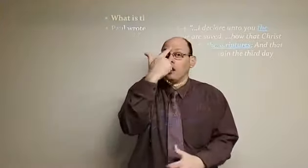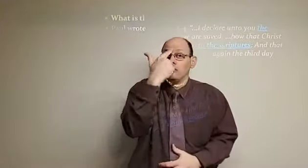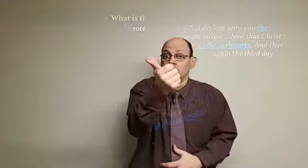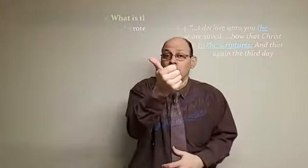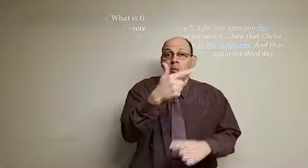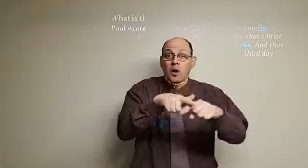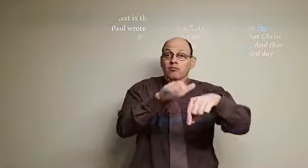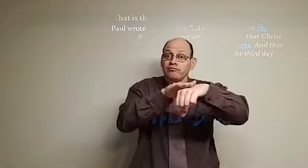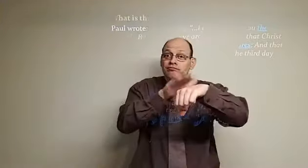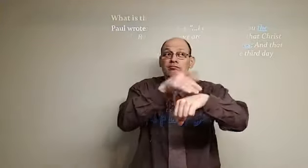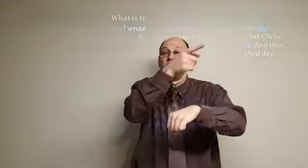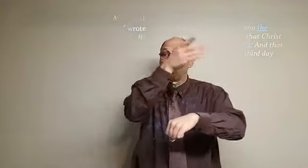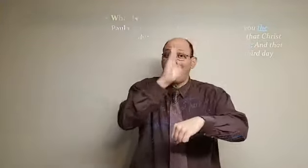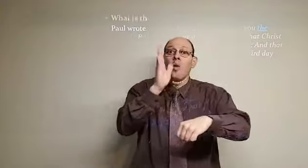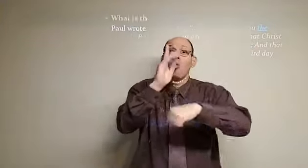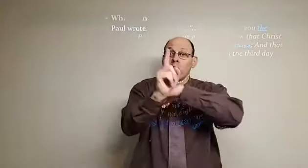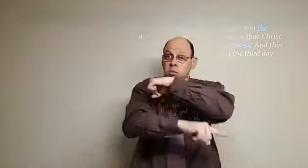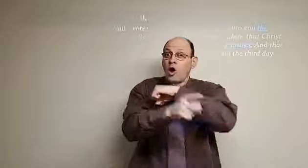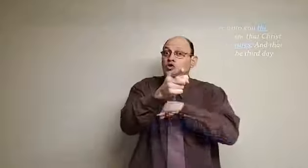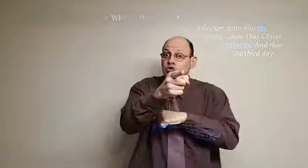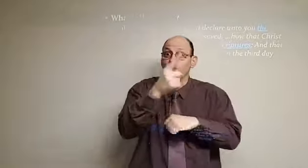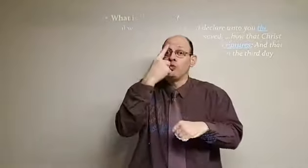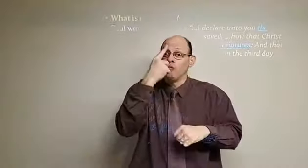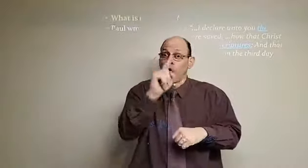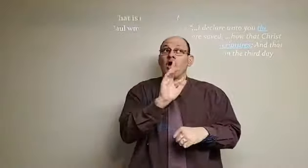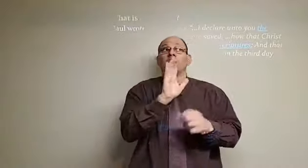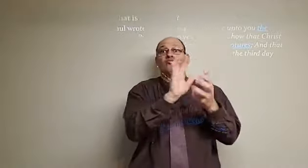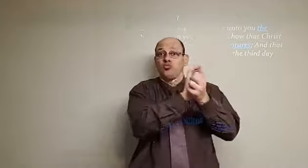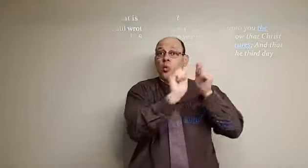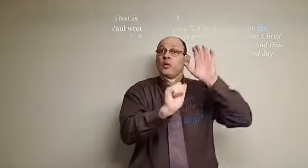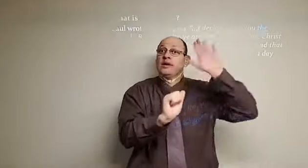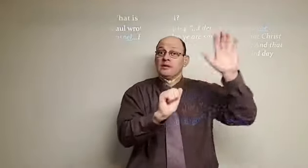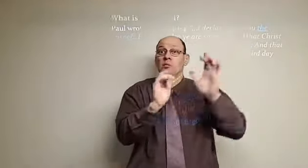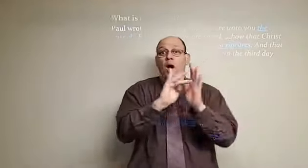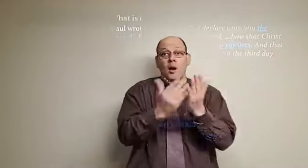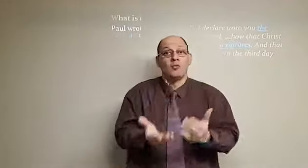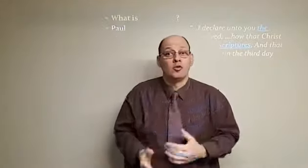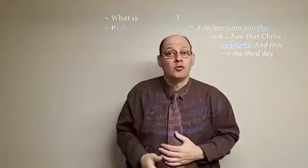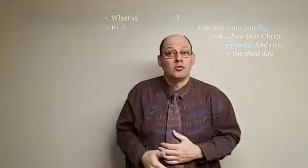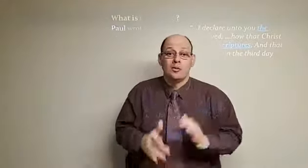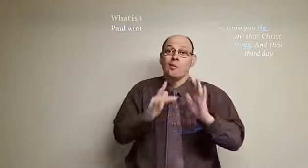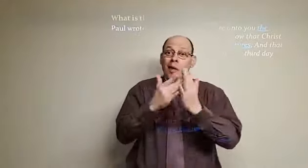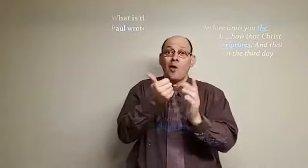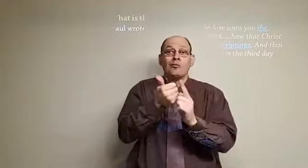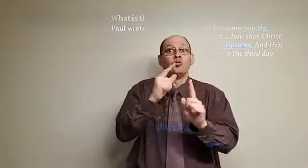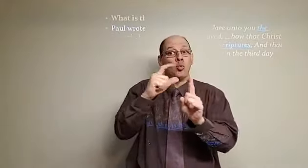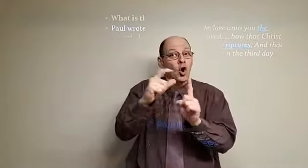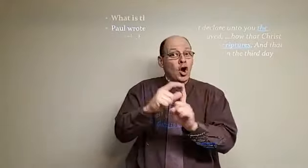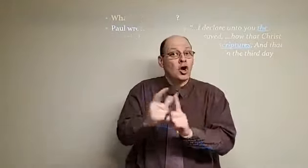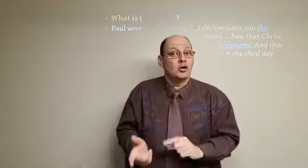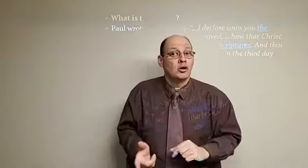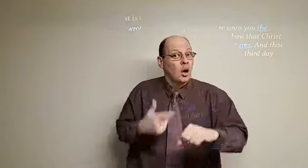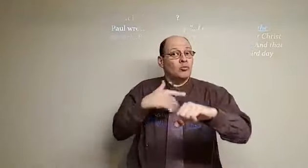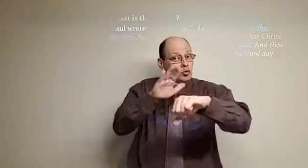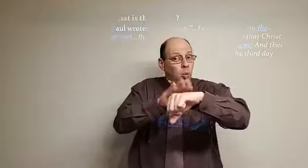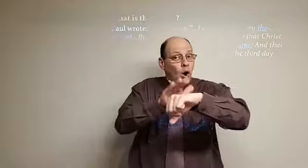to try it I'm telling you I'm warning you that God he will punish you somehow for trying to destroy his word it is his word